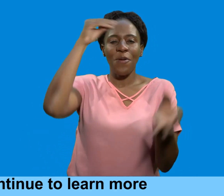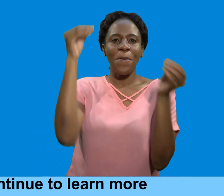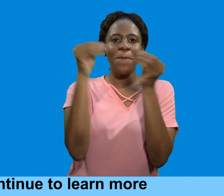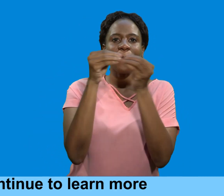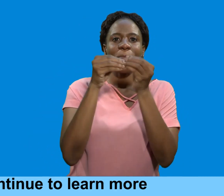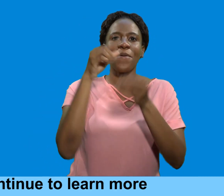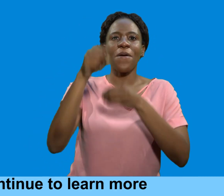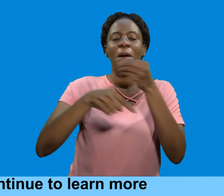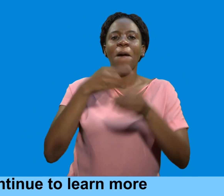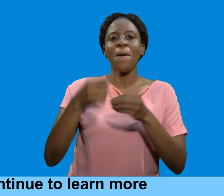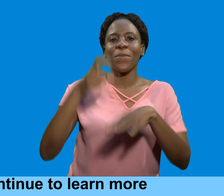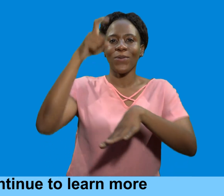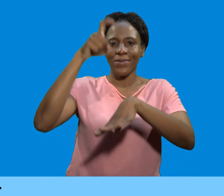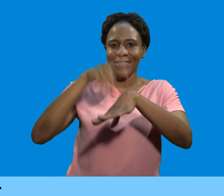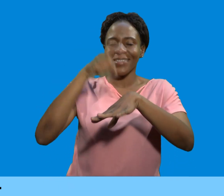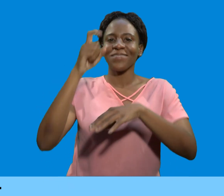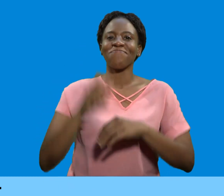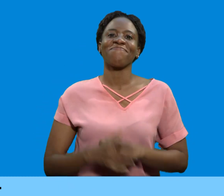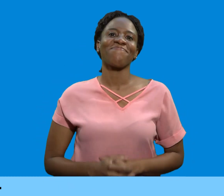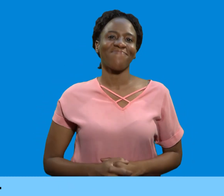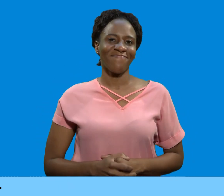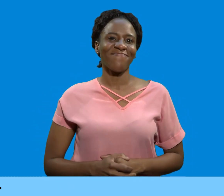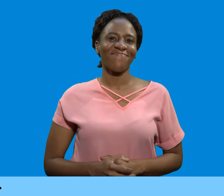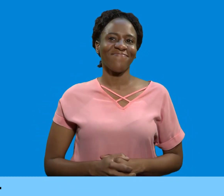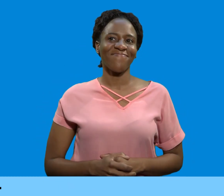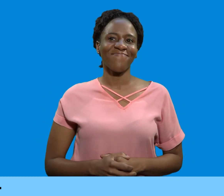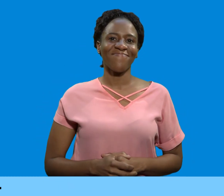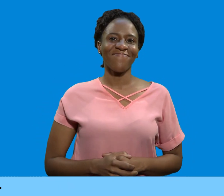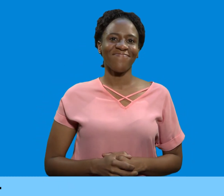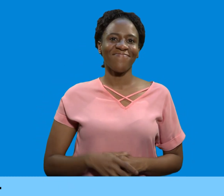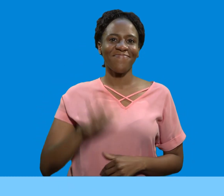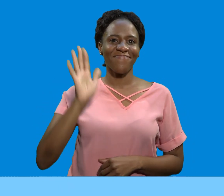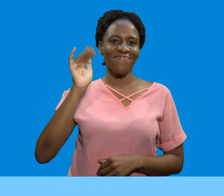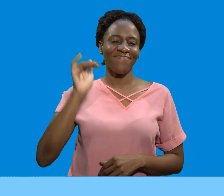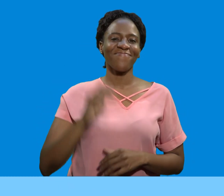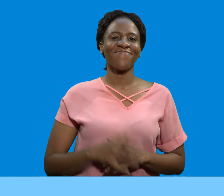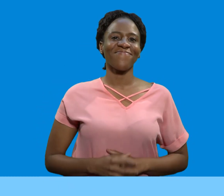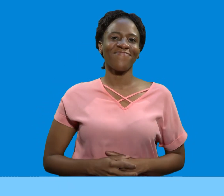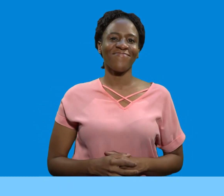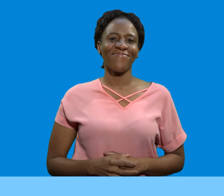will continue to learn more about the time. Bye-bye.